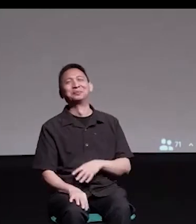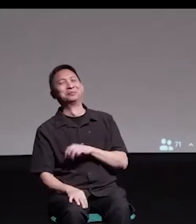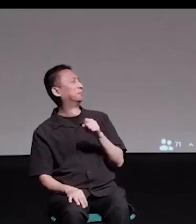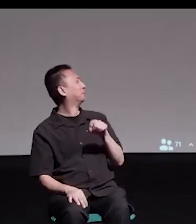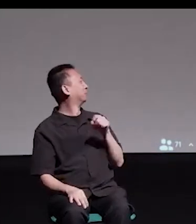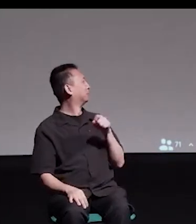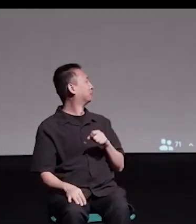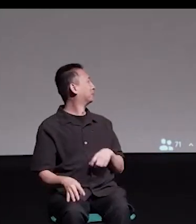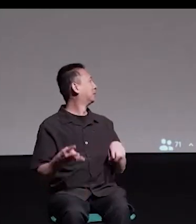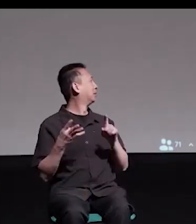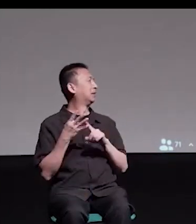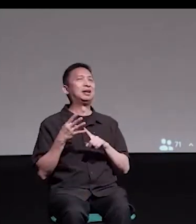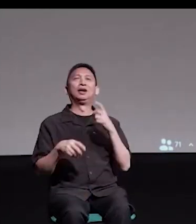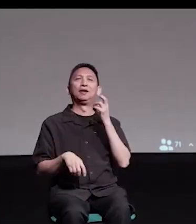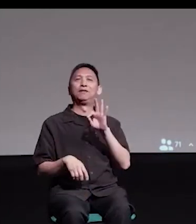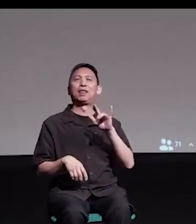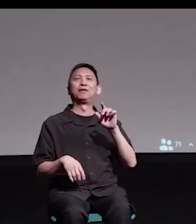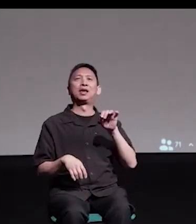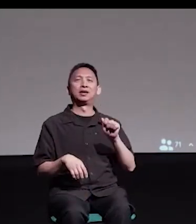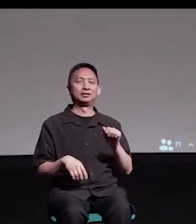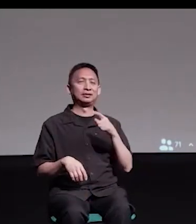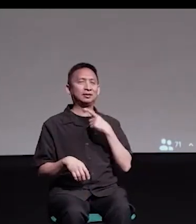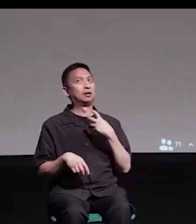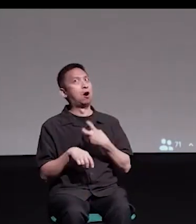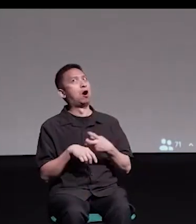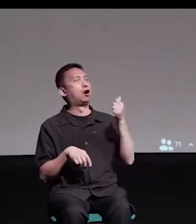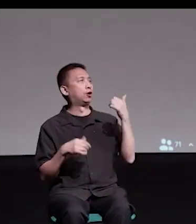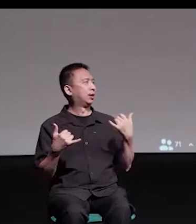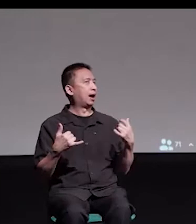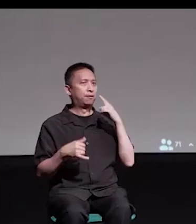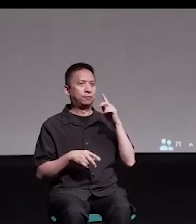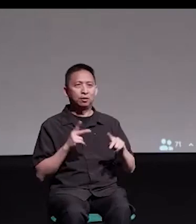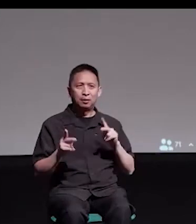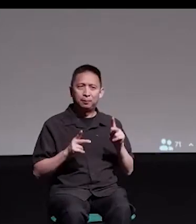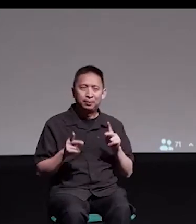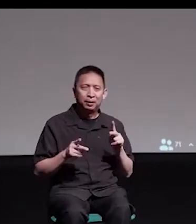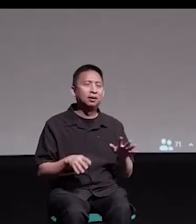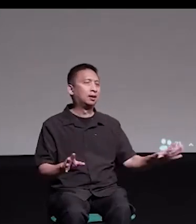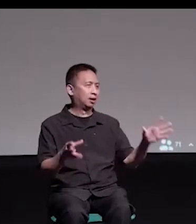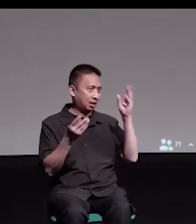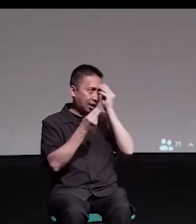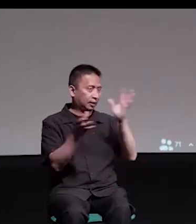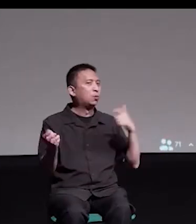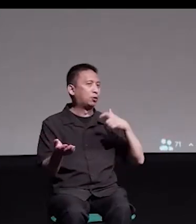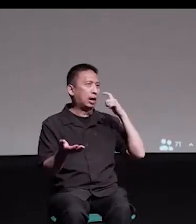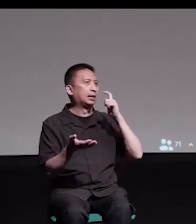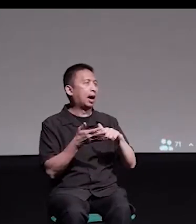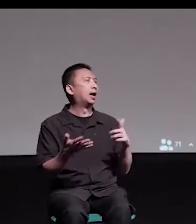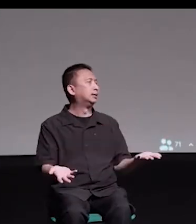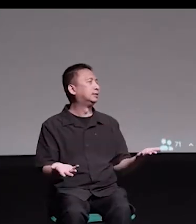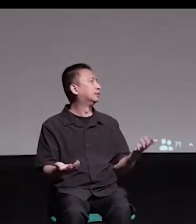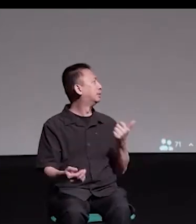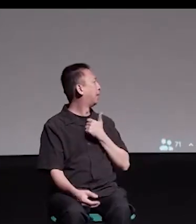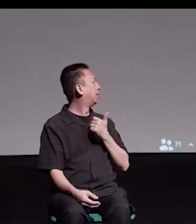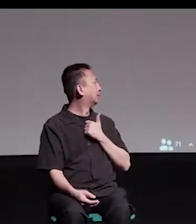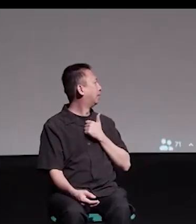We're in this world of, everybody in their own house. So, yeah, it's hard. I recognize it, like when